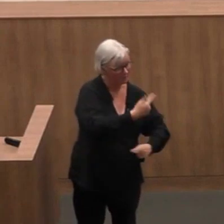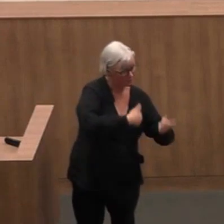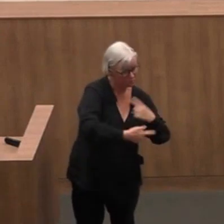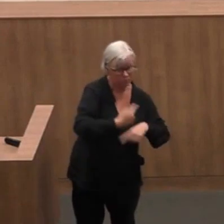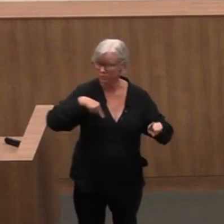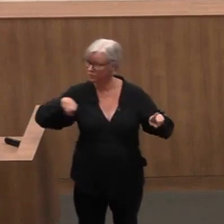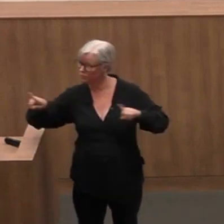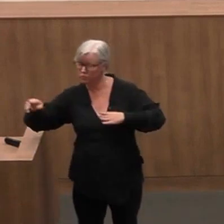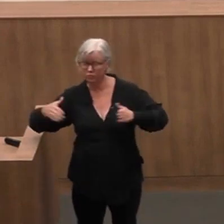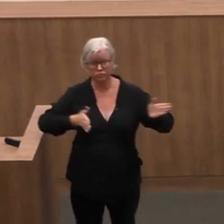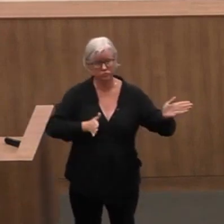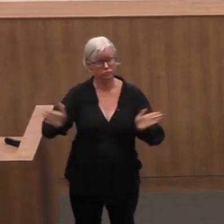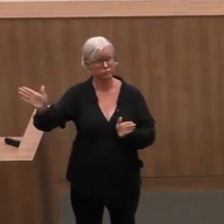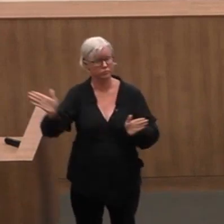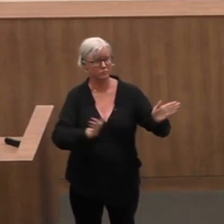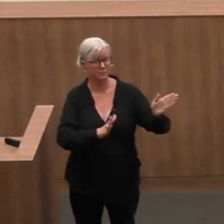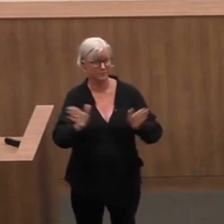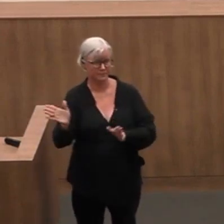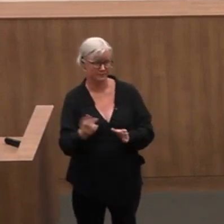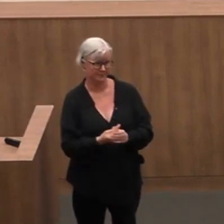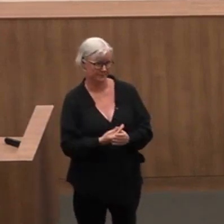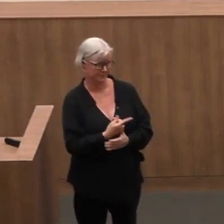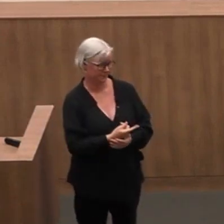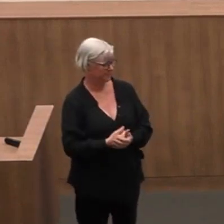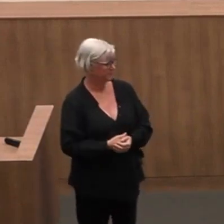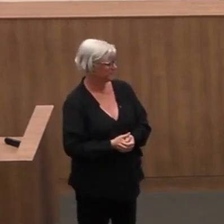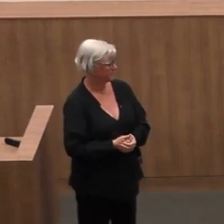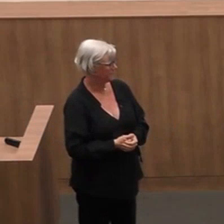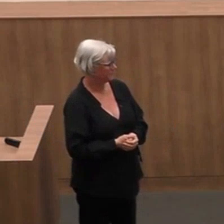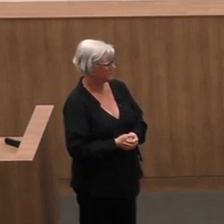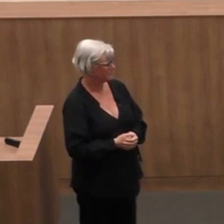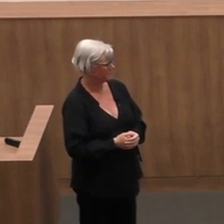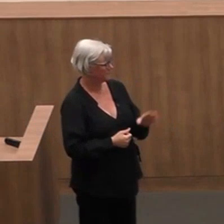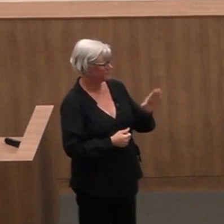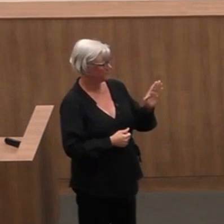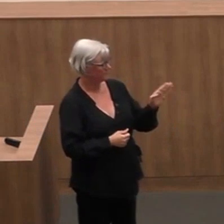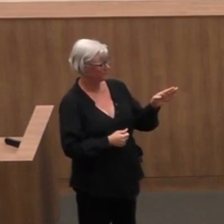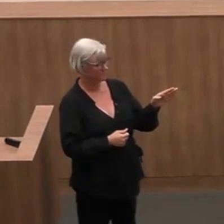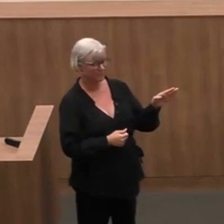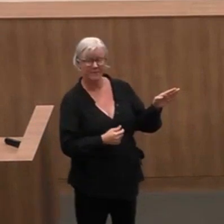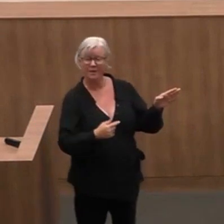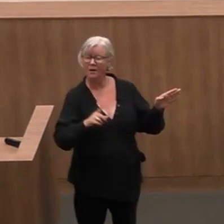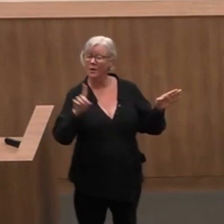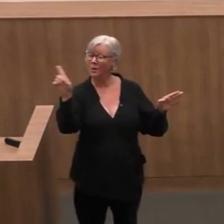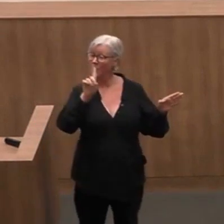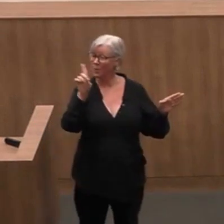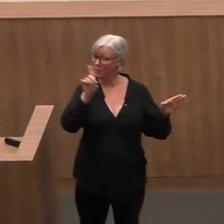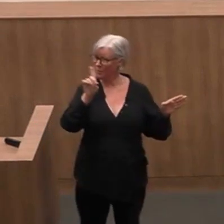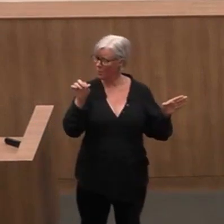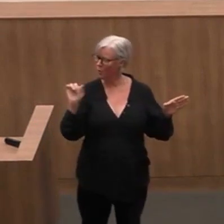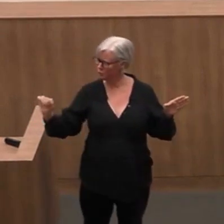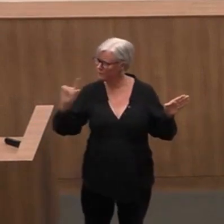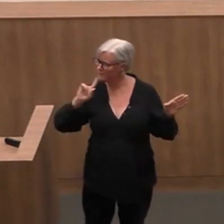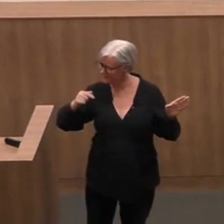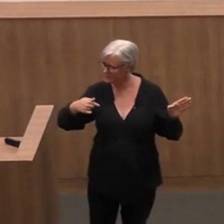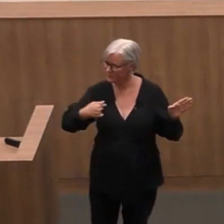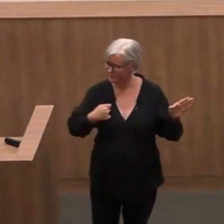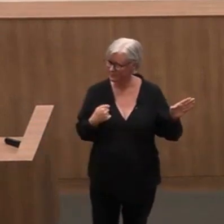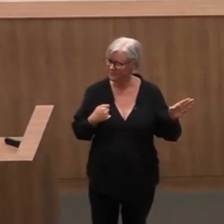doctors and Sam. Yeah. So I think what I'm really hearing about that is that this is a